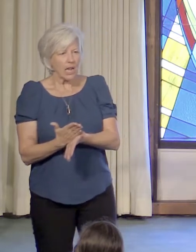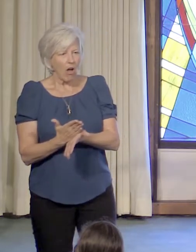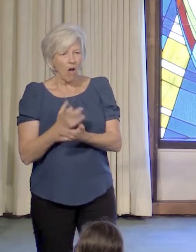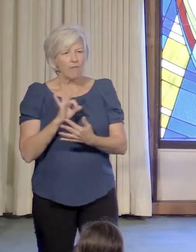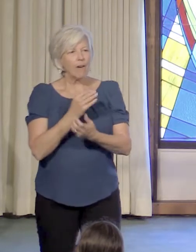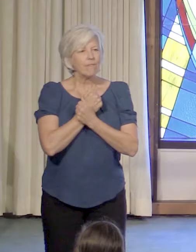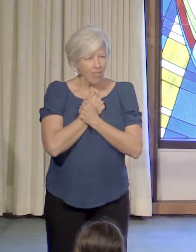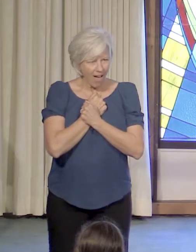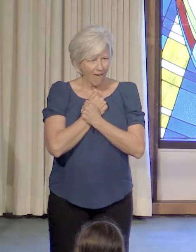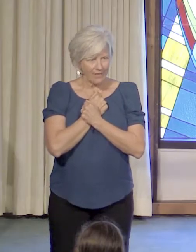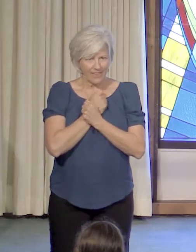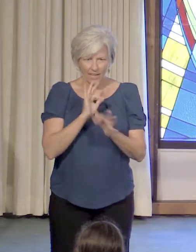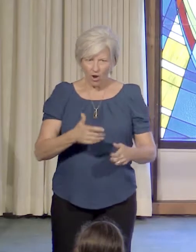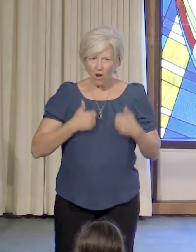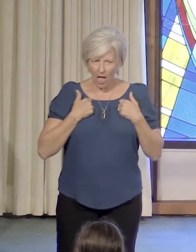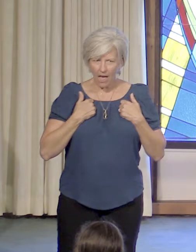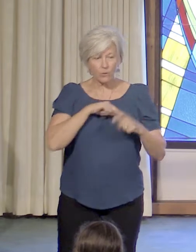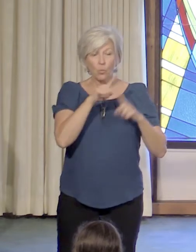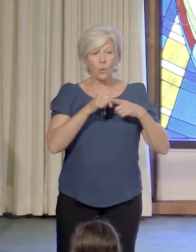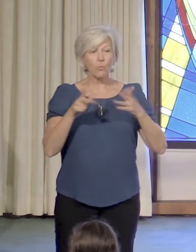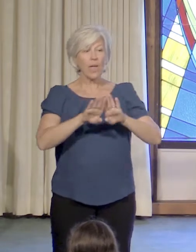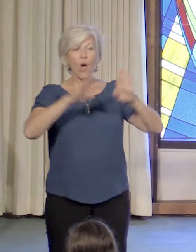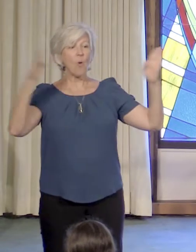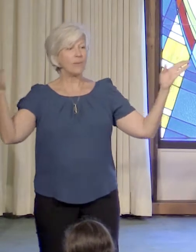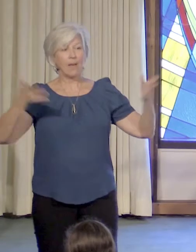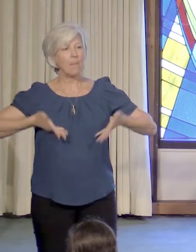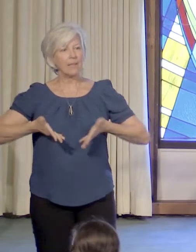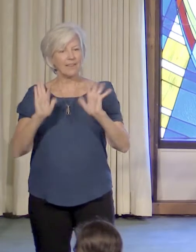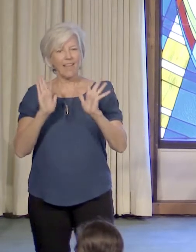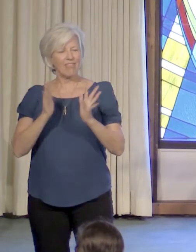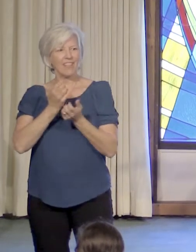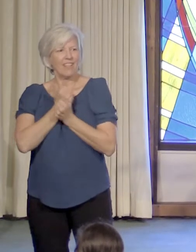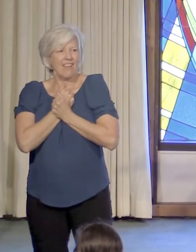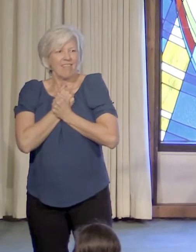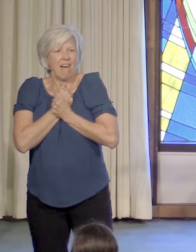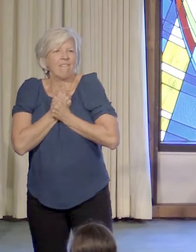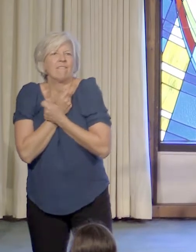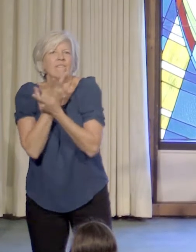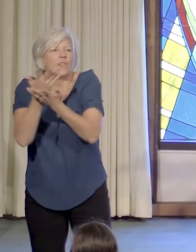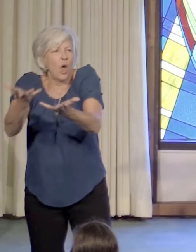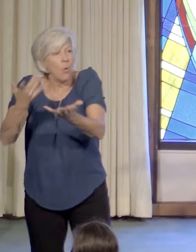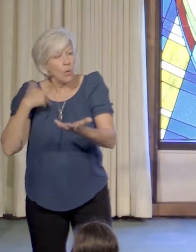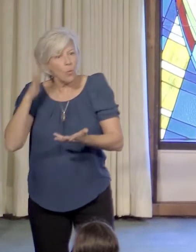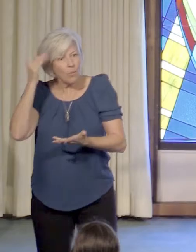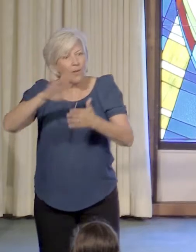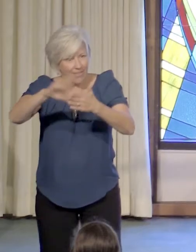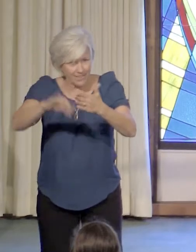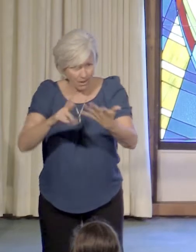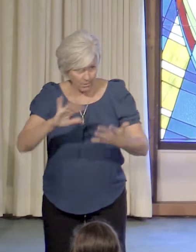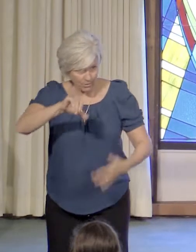When we open up and we allow the love to flow, we're going to end up in joy at some point, right?